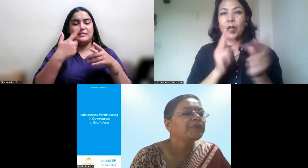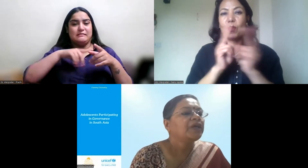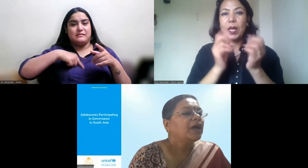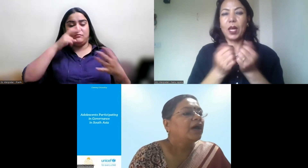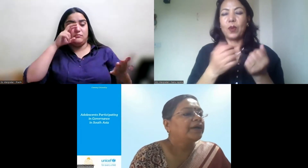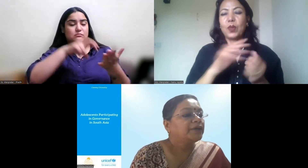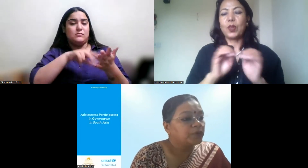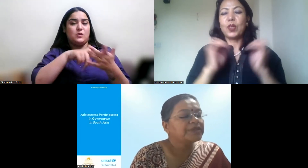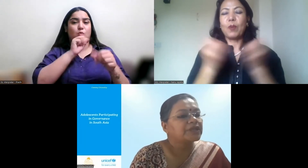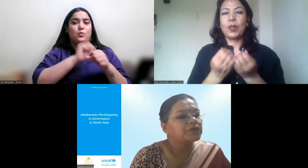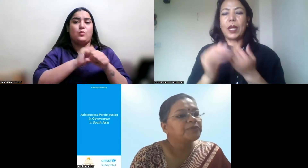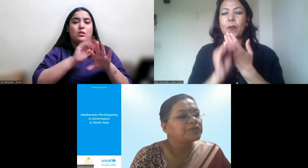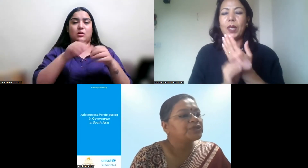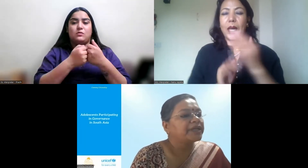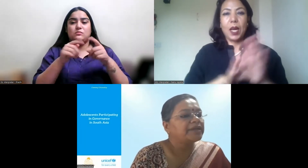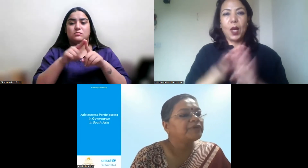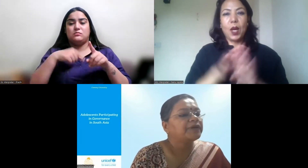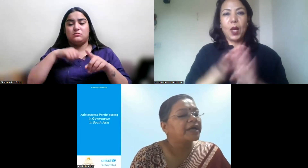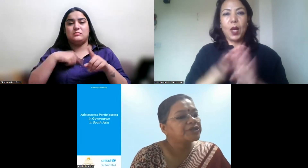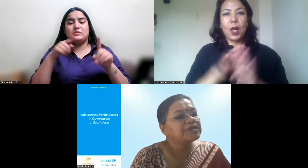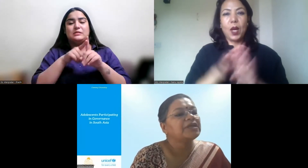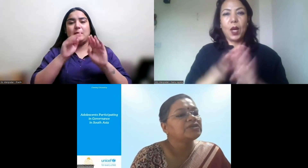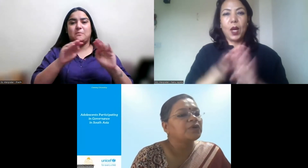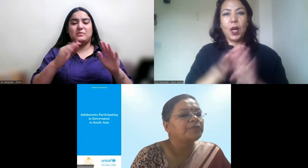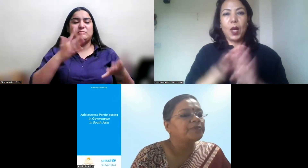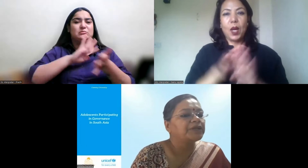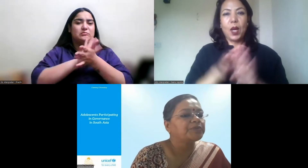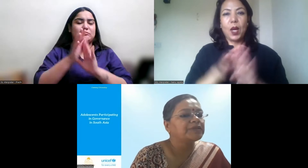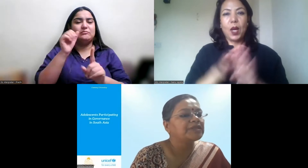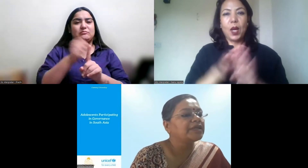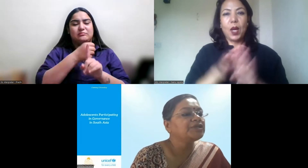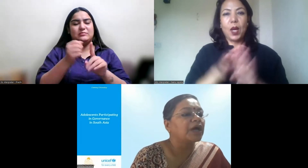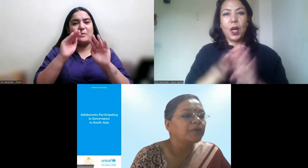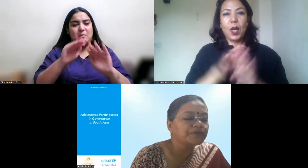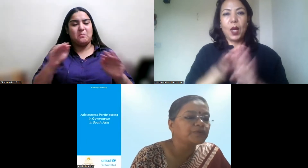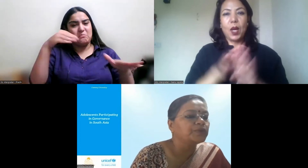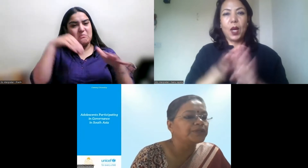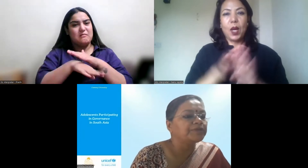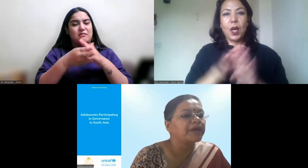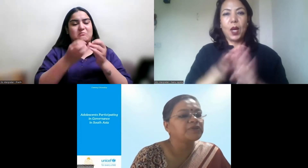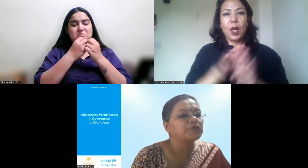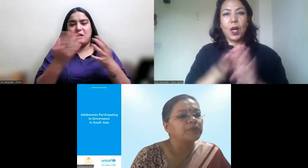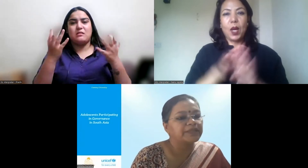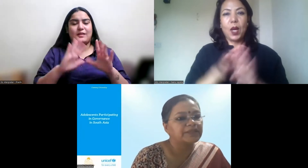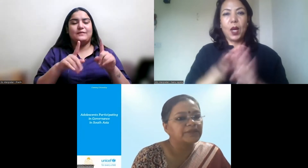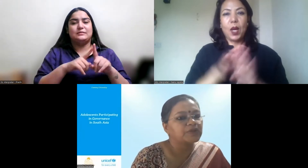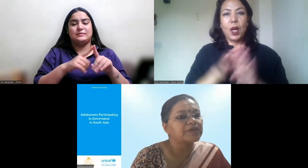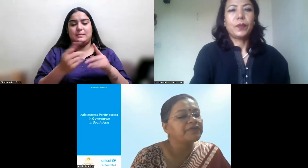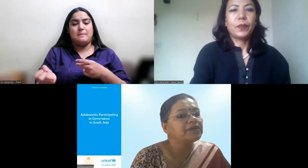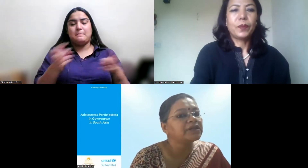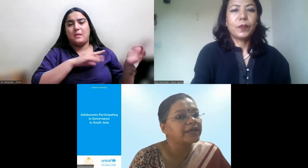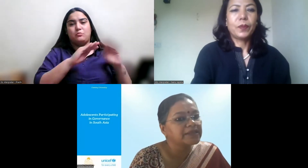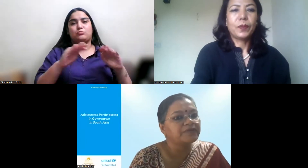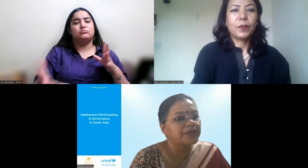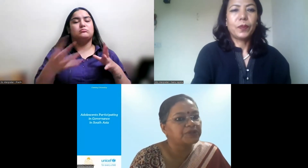children, including sexual abuse and child labor, actions against corporal punishment, sending out of school children back to school, etc. So